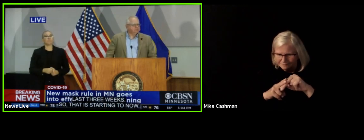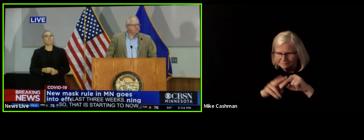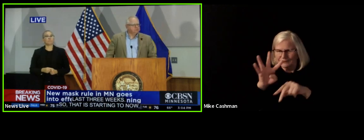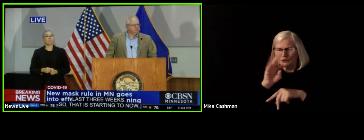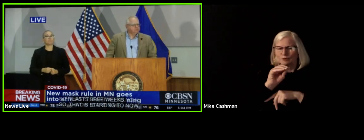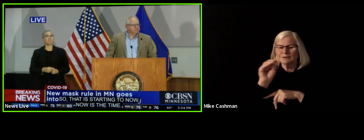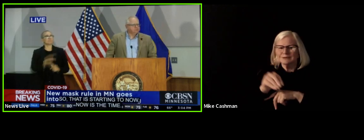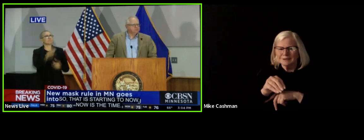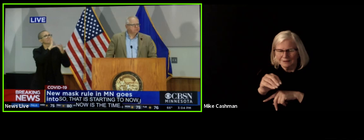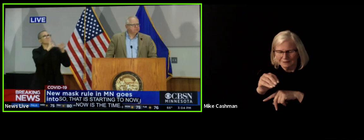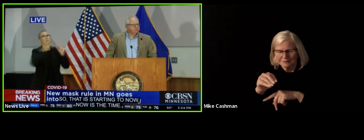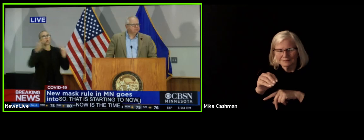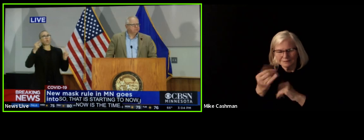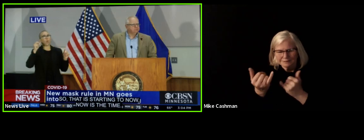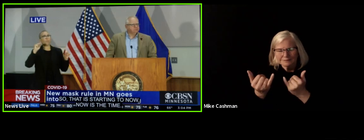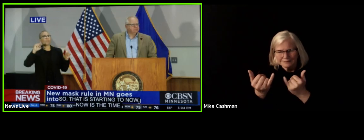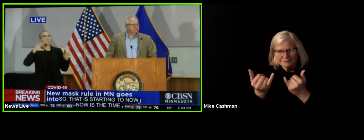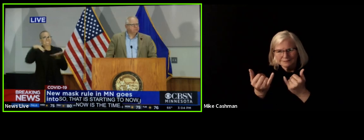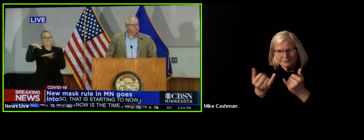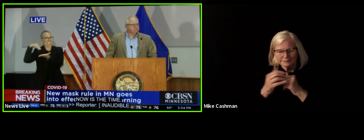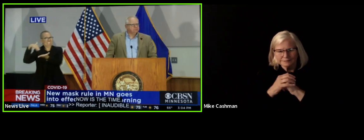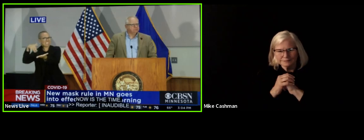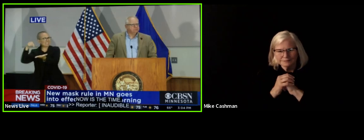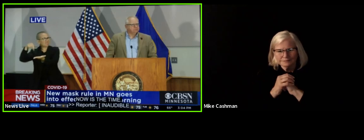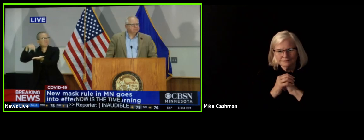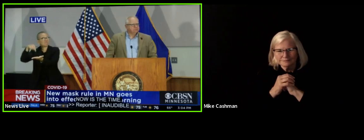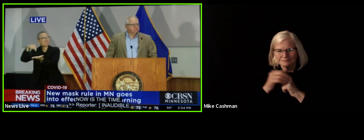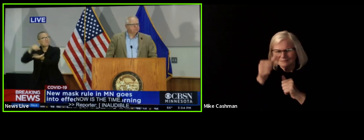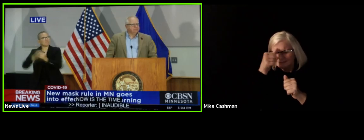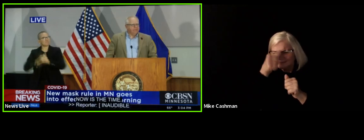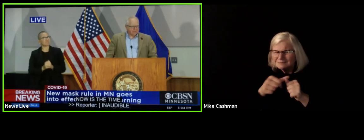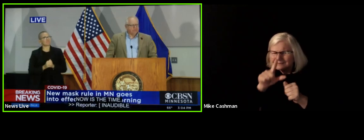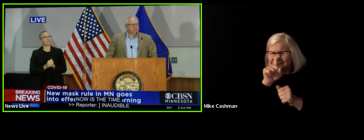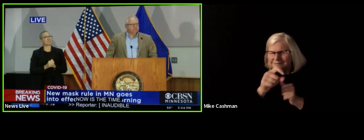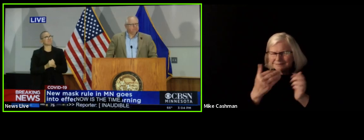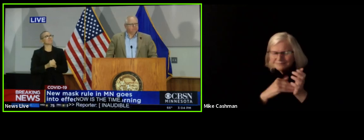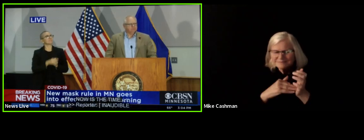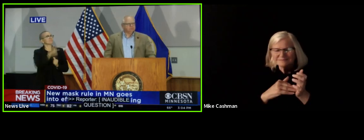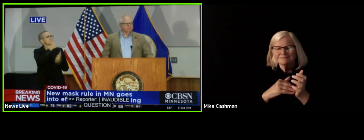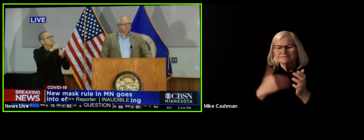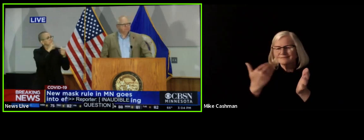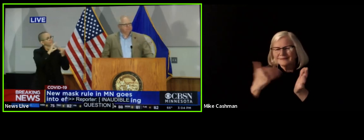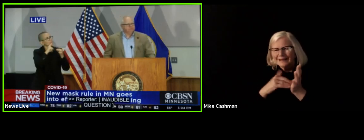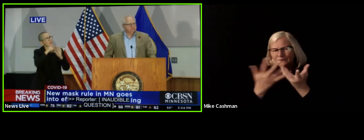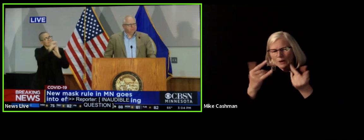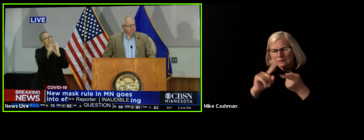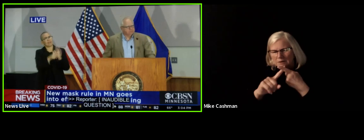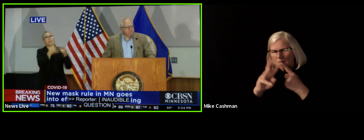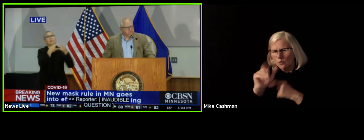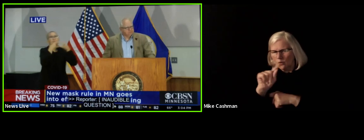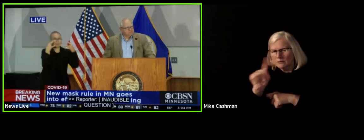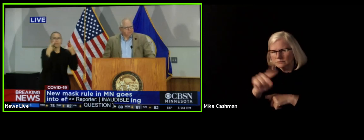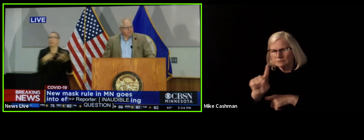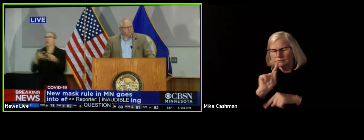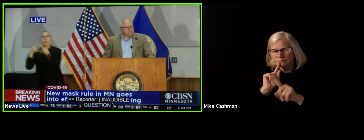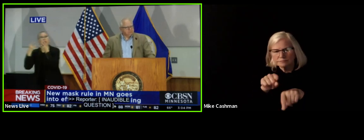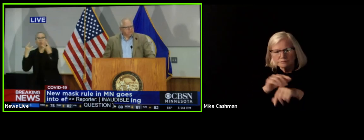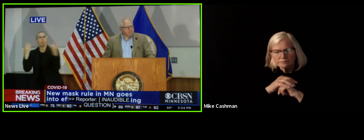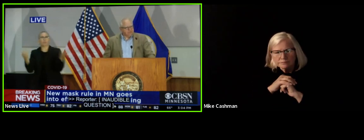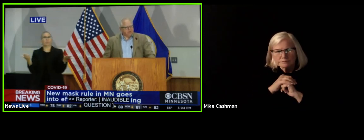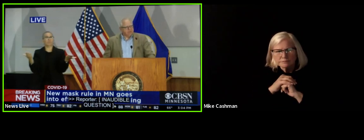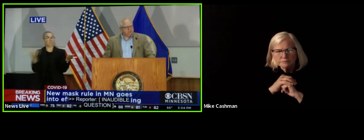In our study, we surveyed states by NASCAR compliance. We were actually the worst. Yes. Always recommend. Actually, one of the highest in that